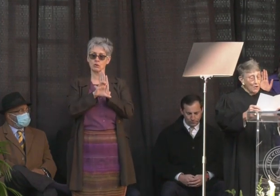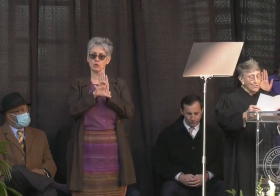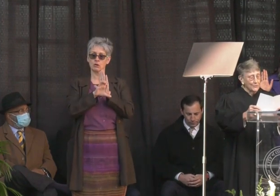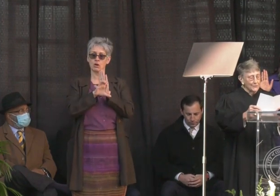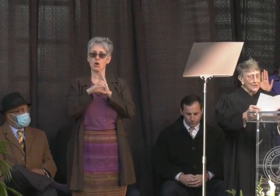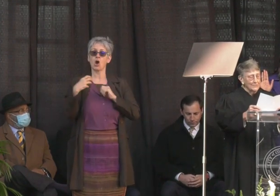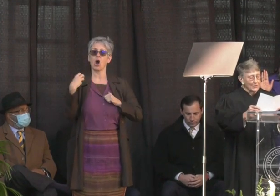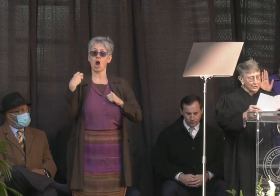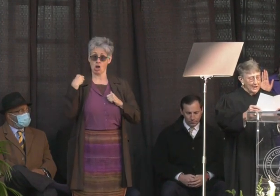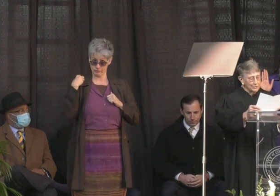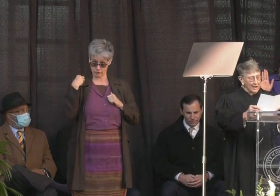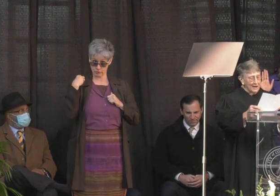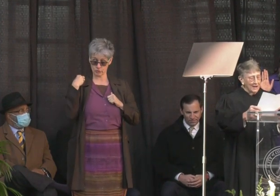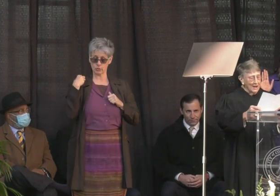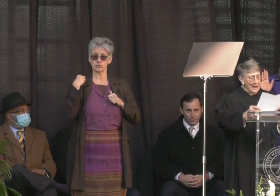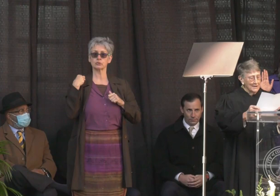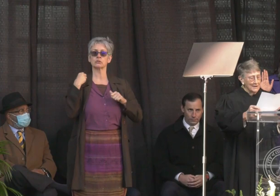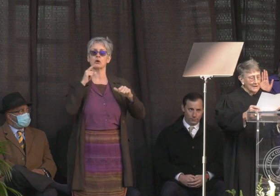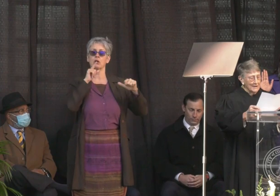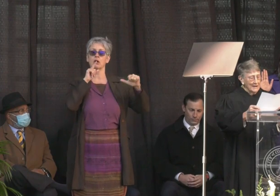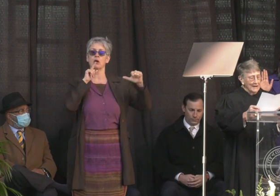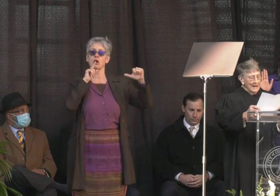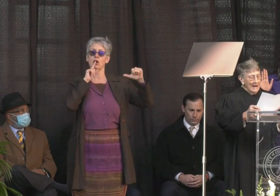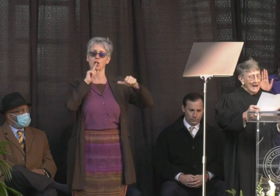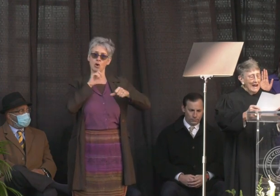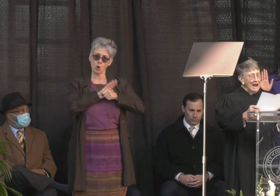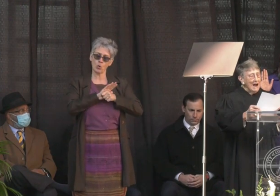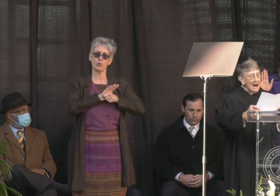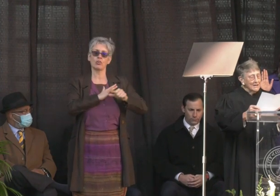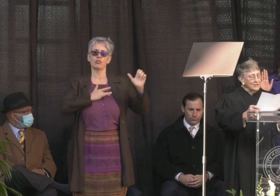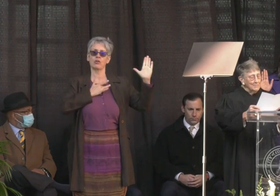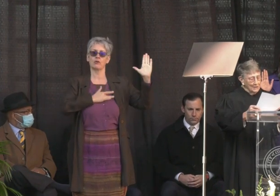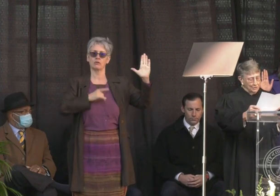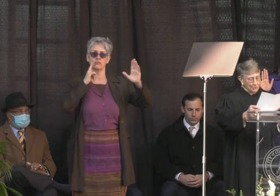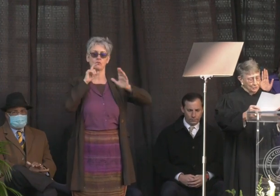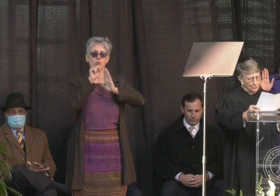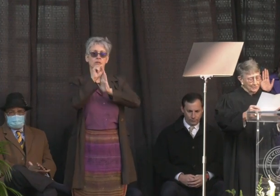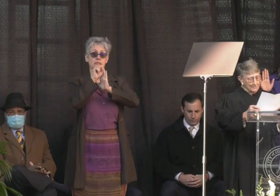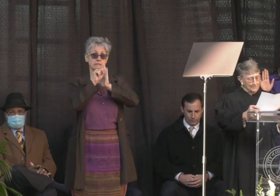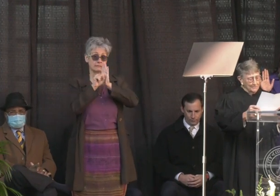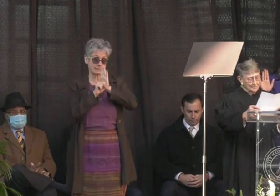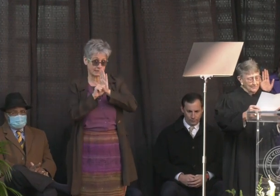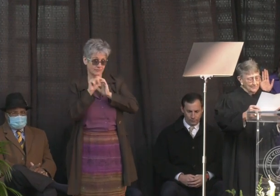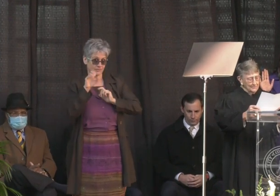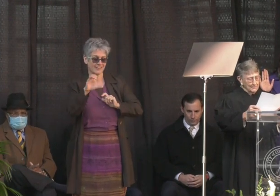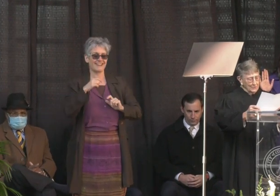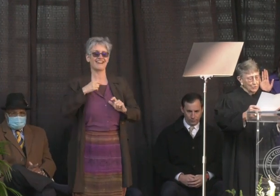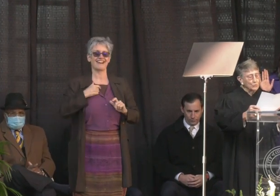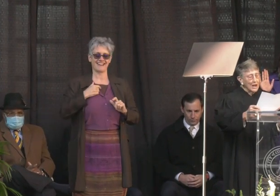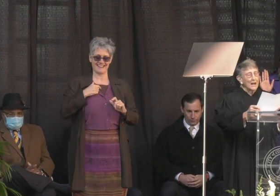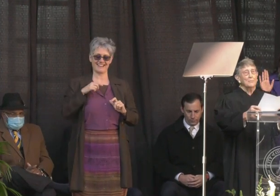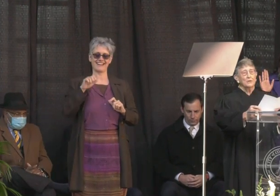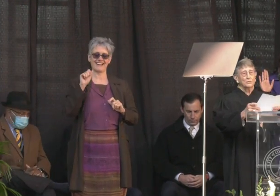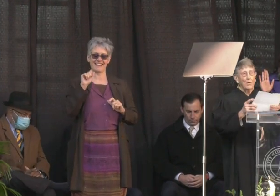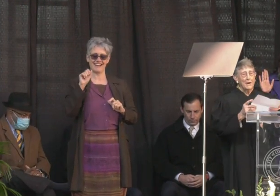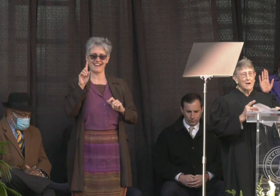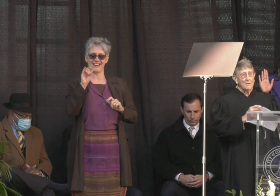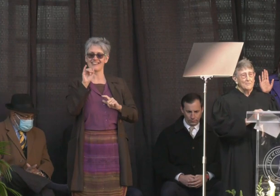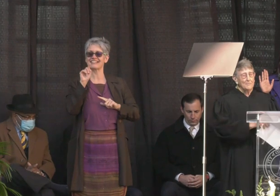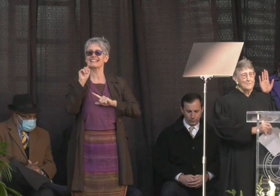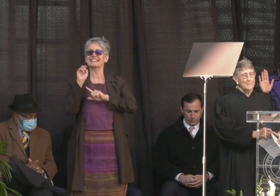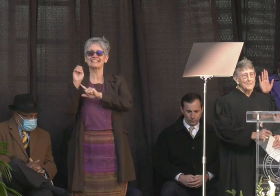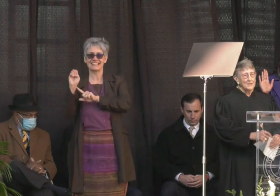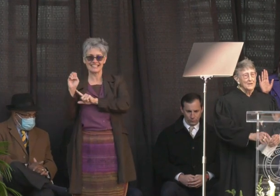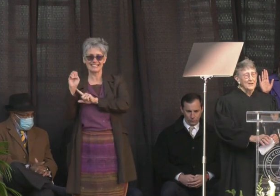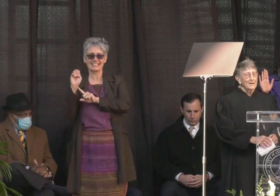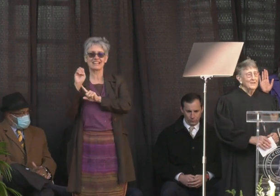officer's oath for the state of South Carolina. I, Aditi Bussells. I, Aditi Bussells. Do solemnly swear.